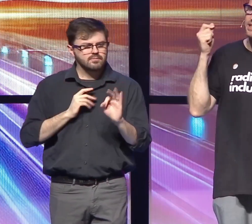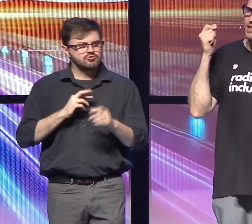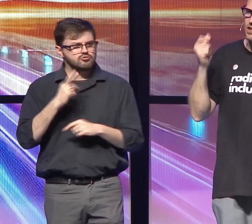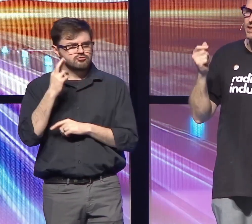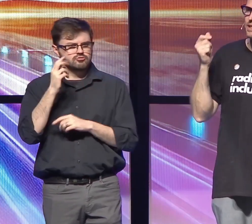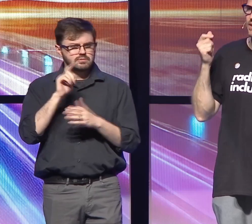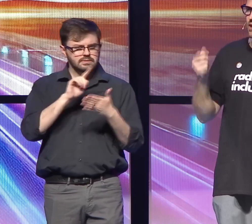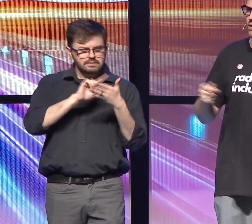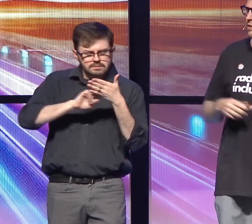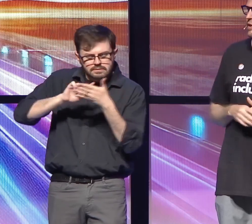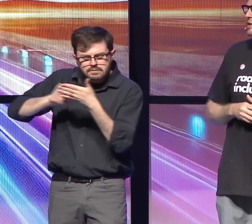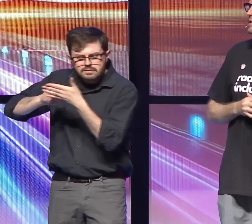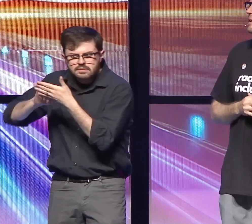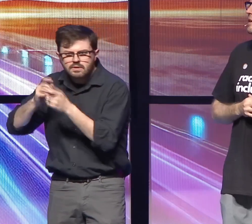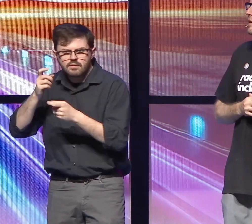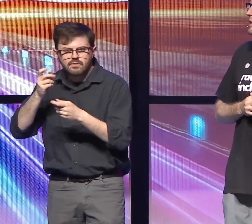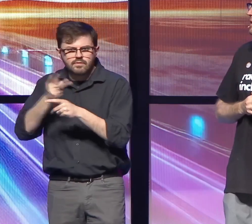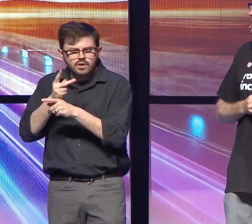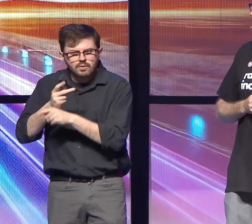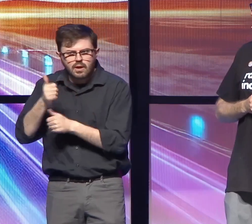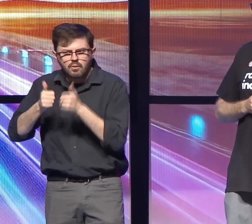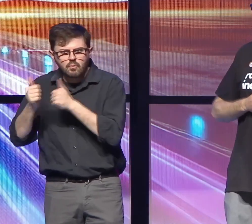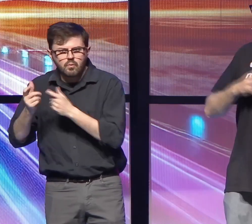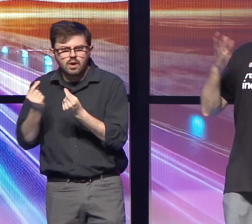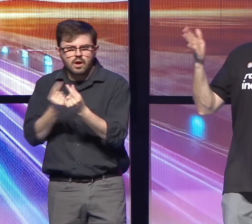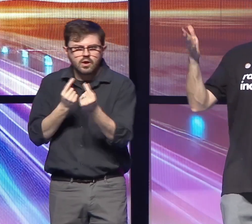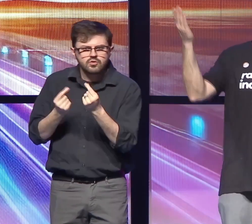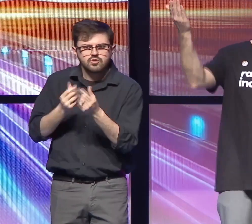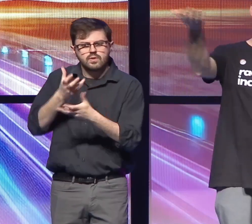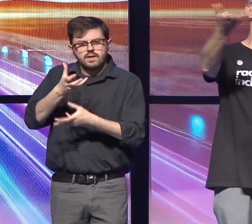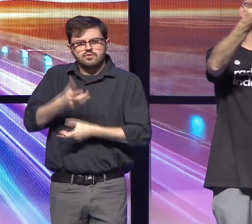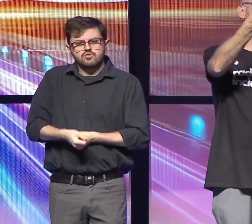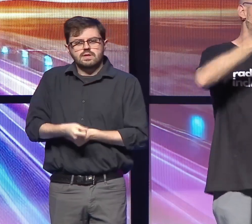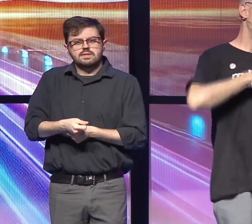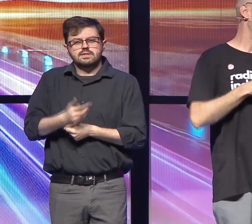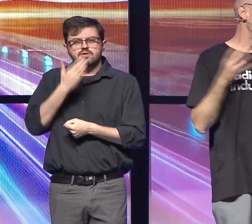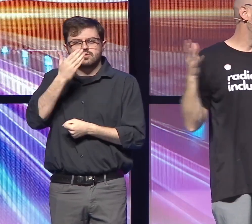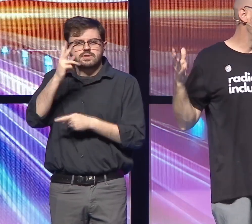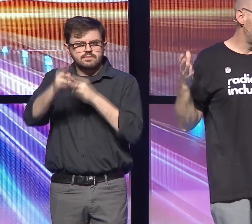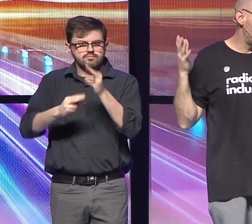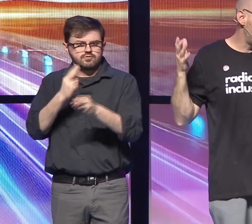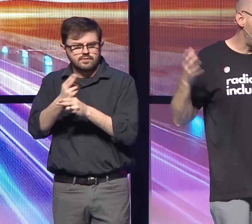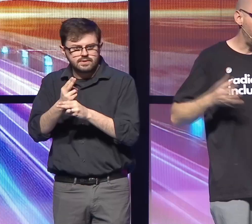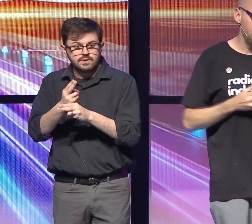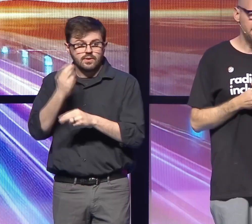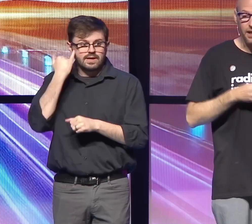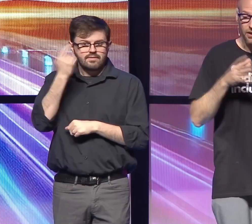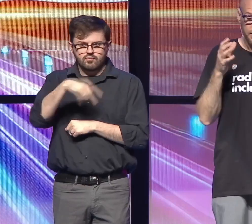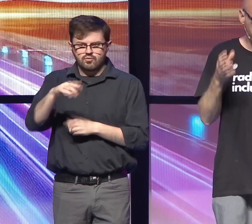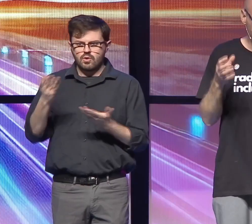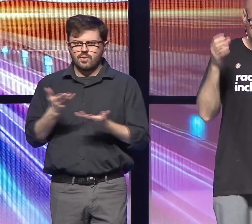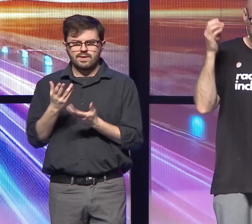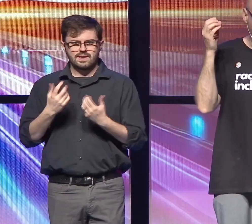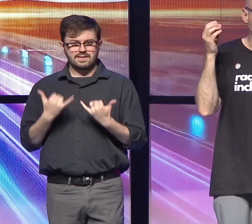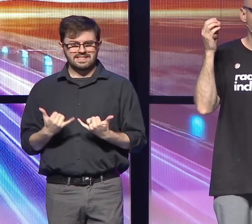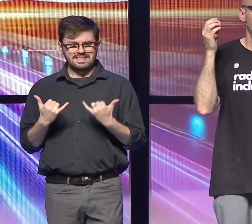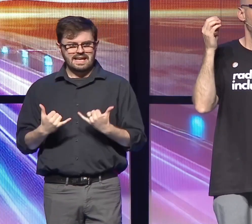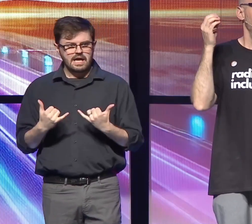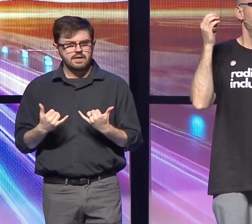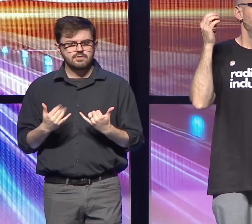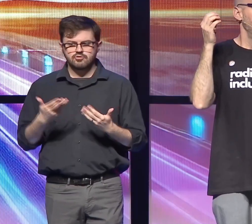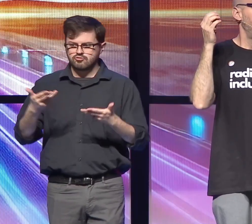to trust in the goodness of the universe. So if you're here today, you're welcome to the table. These symbols just remind us they are symbols